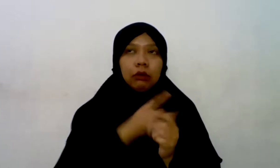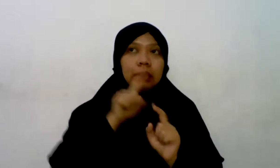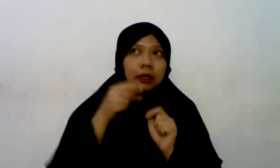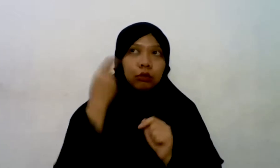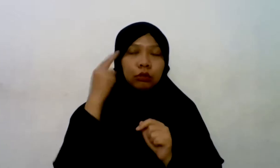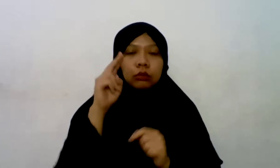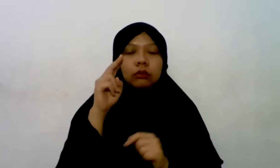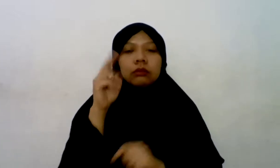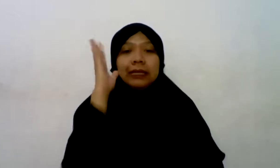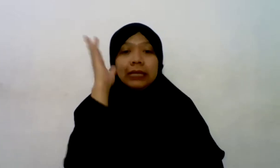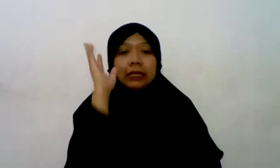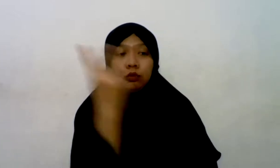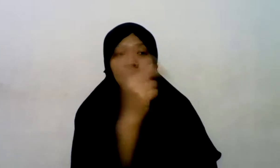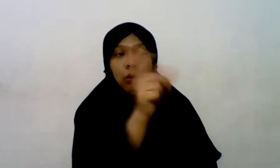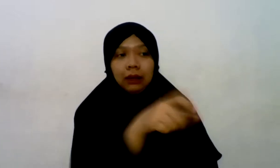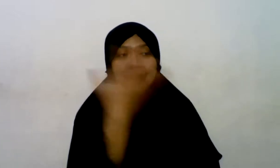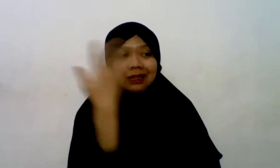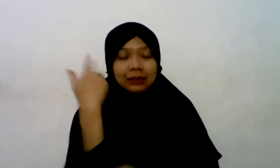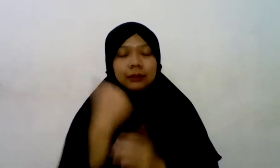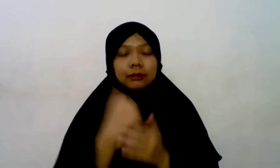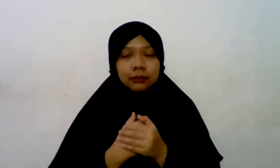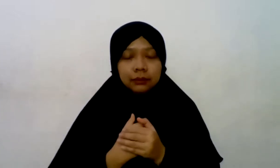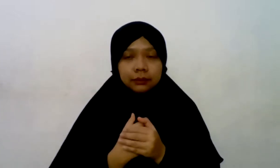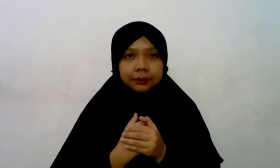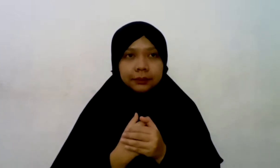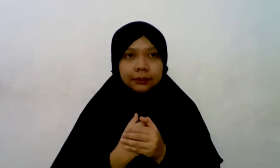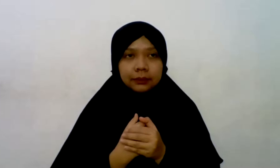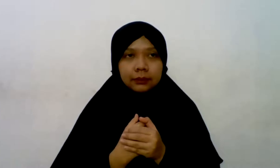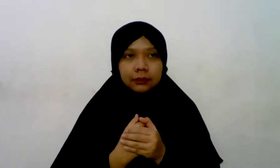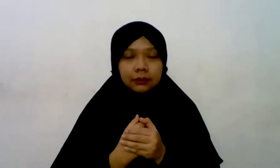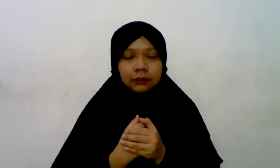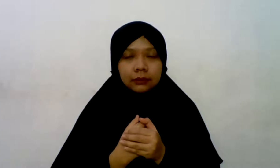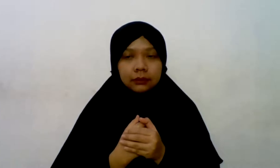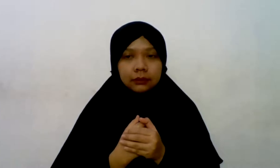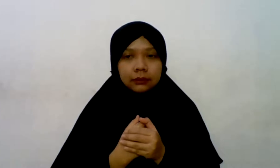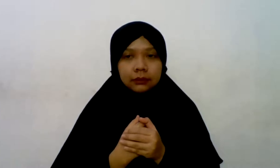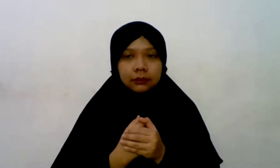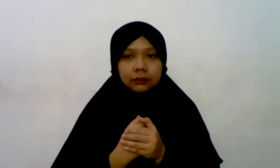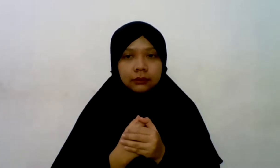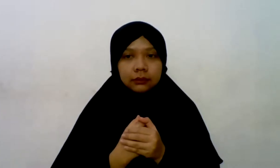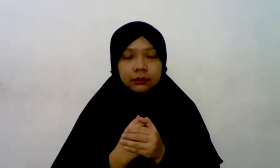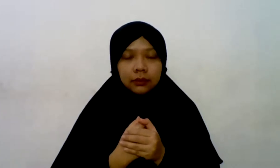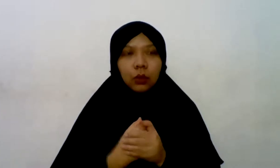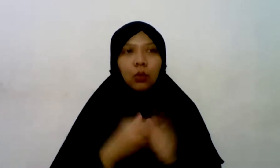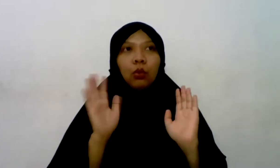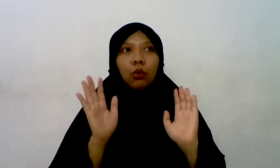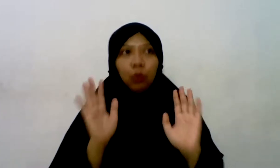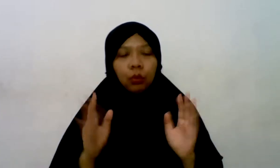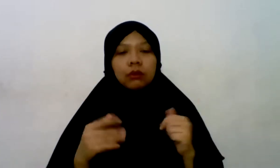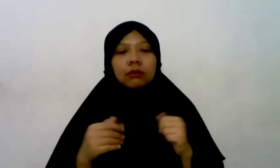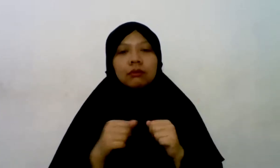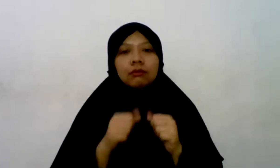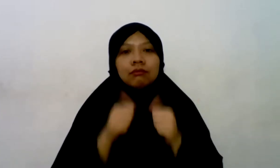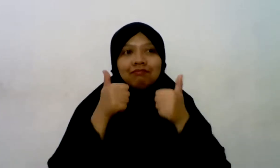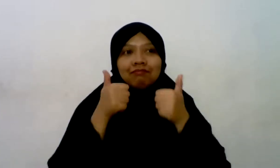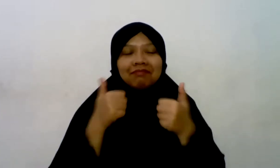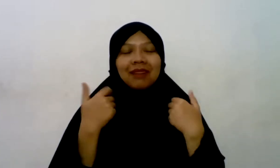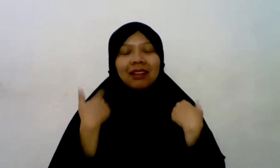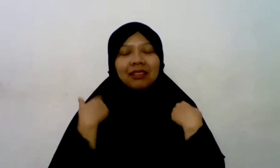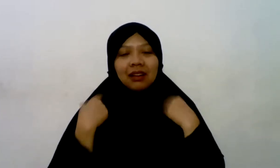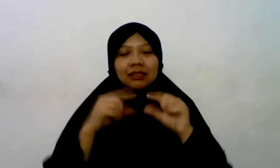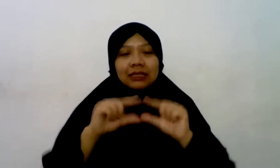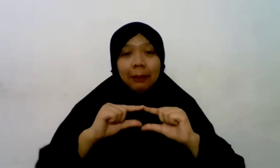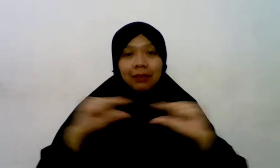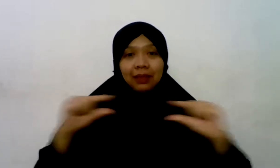in terms of, I mean, this is a fabulous job here. We've had closed caption subtitles at